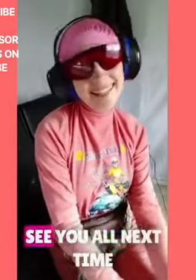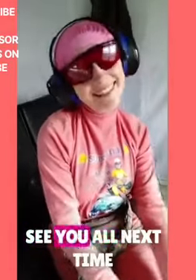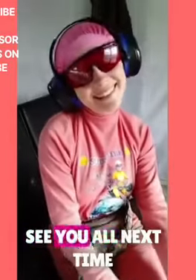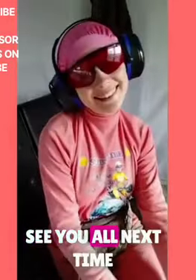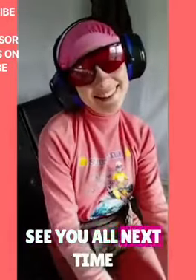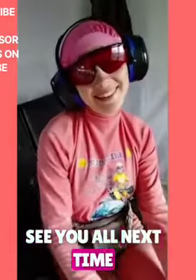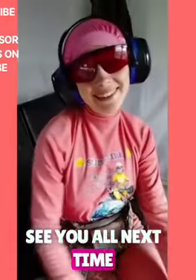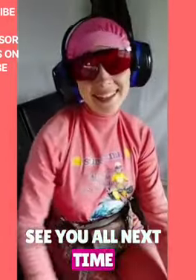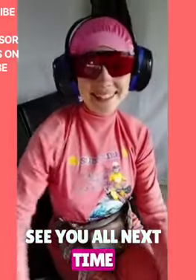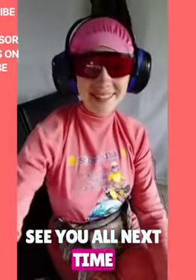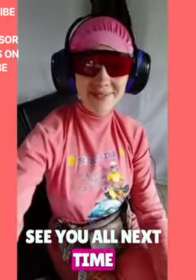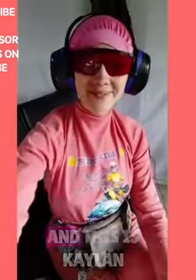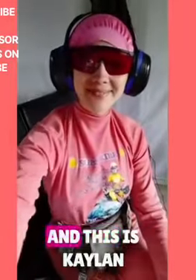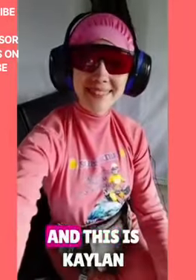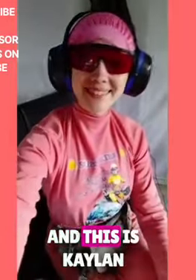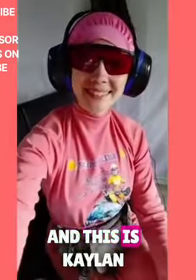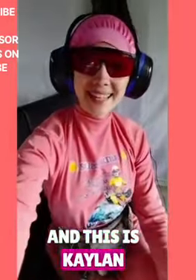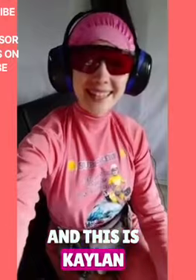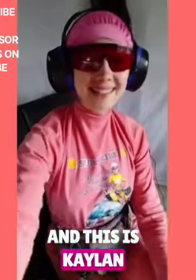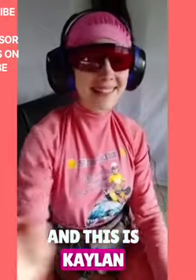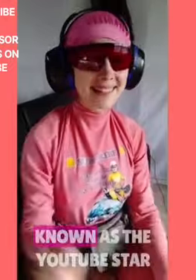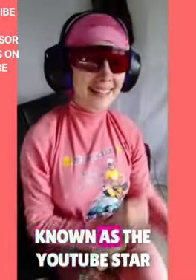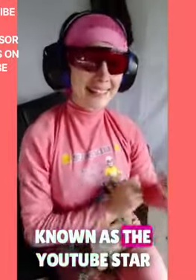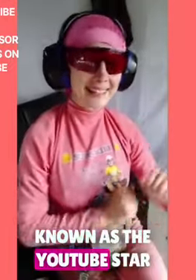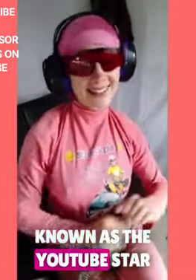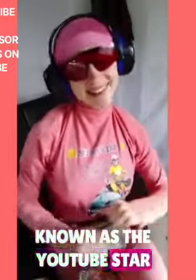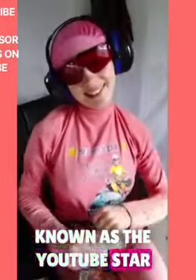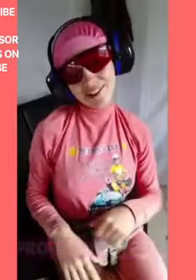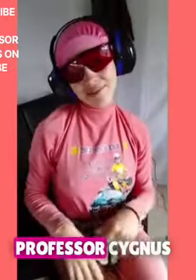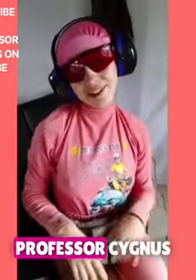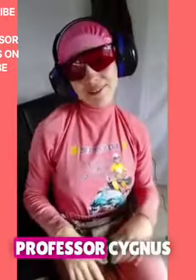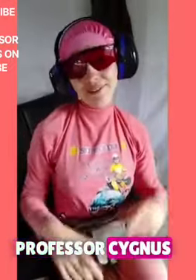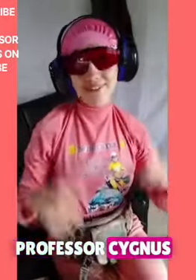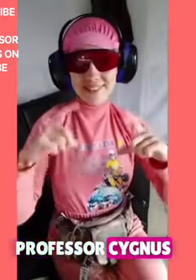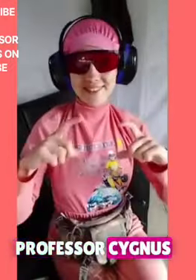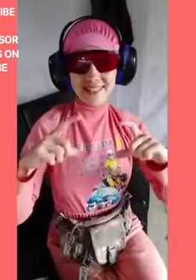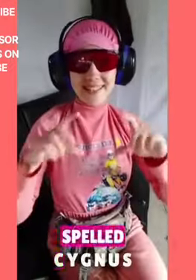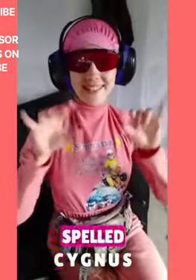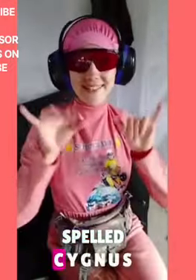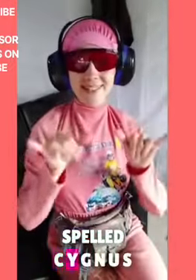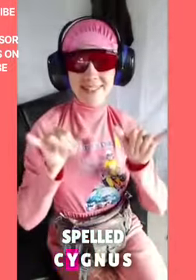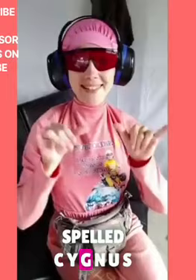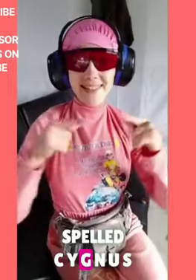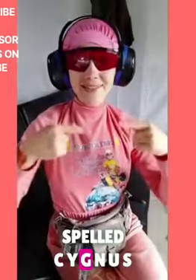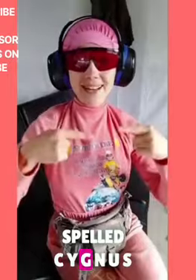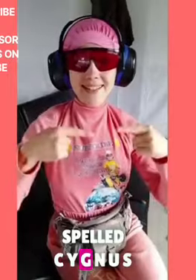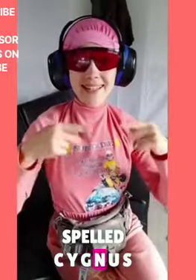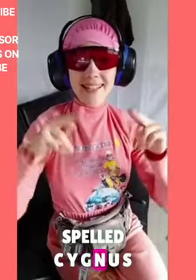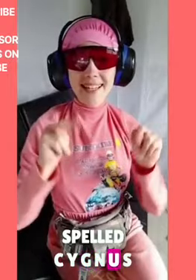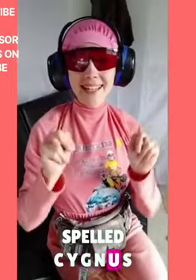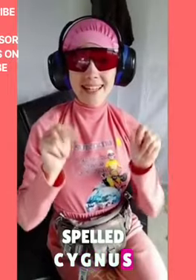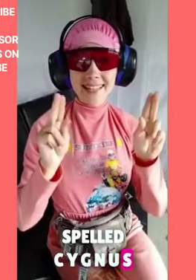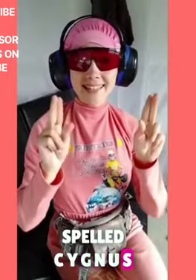you all next time. And this is Caitlin, known as the YouTube star Professor Cygnus, spelled Cygnus.